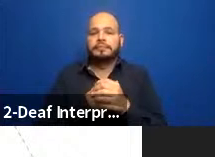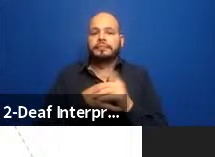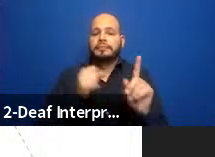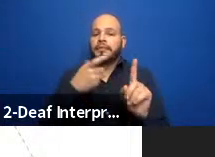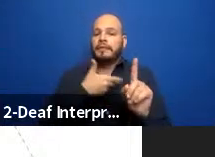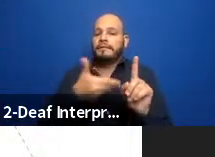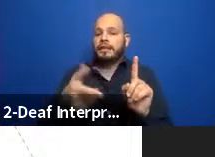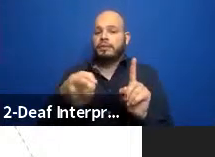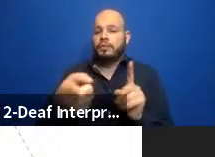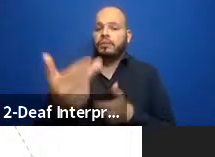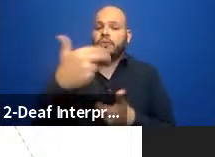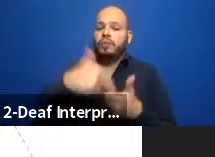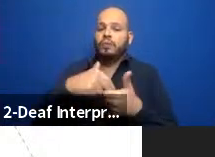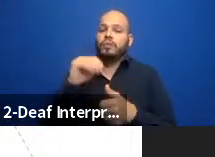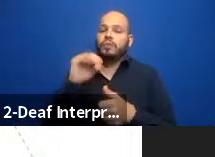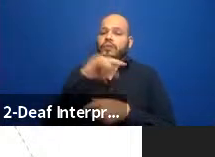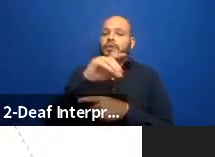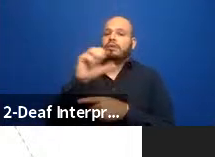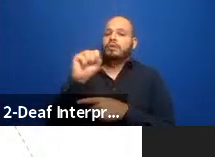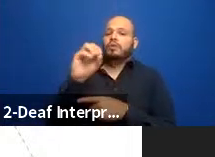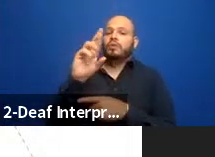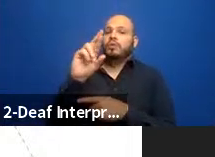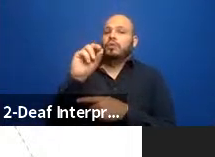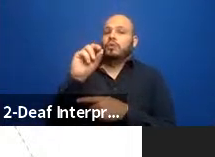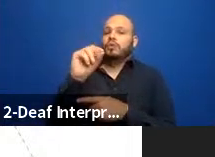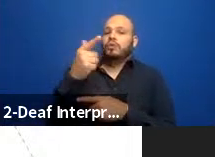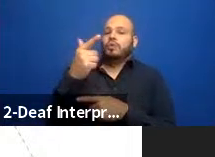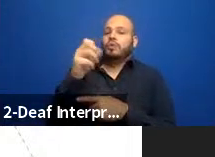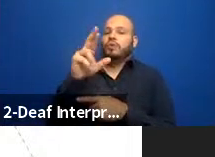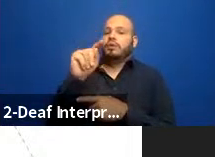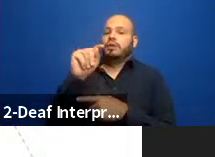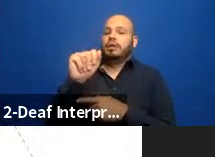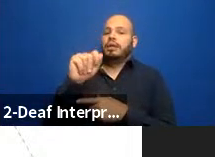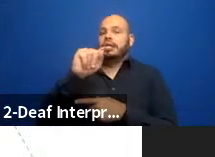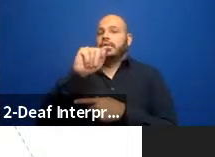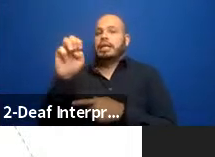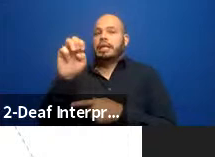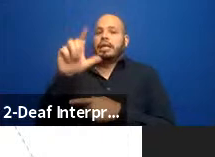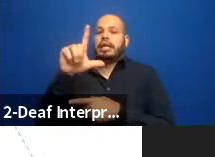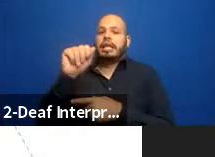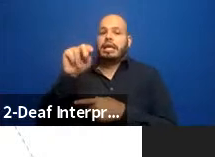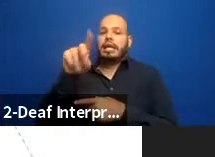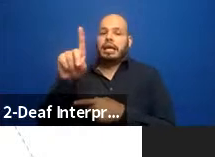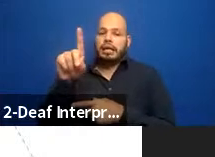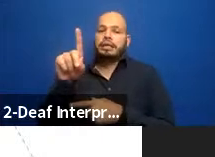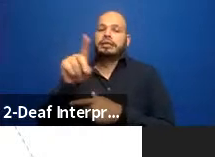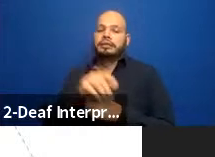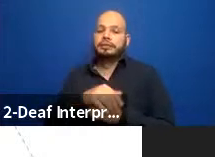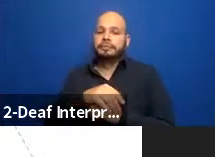to indigenous people. The URL will be in the chat and it is also spelled